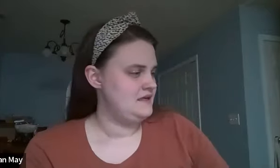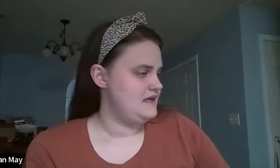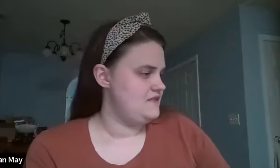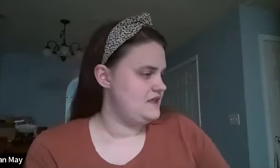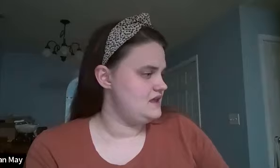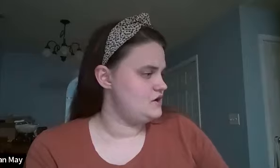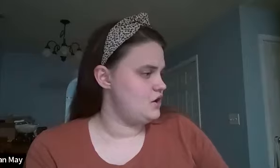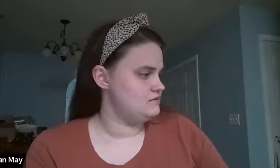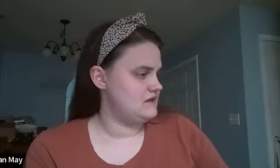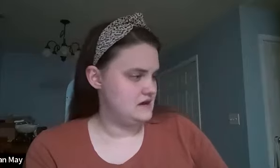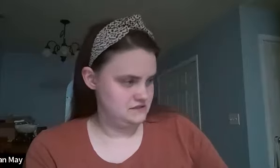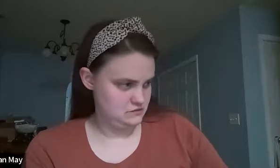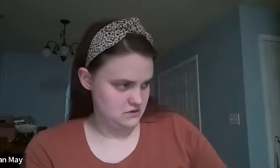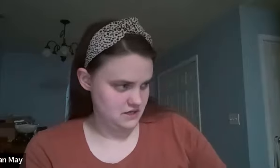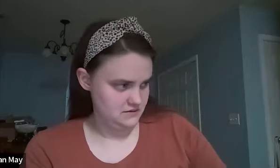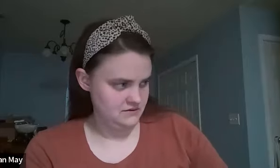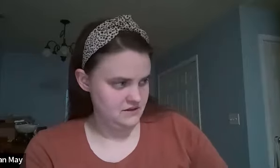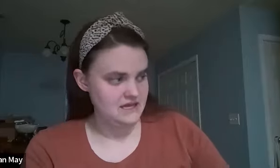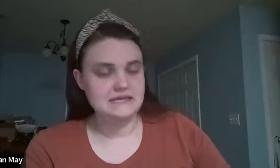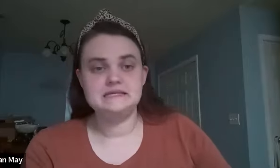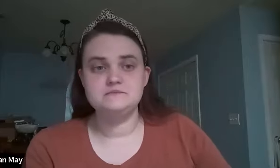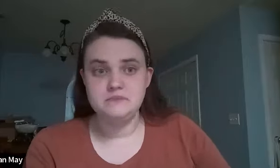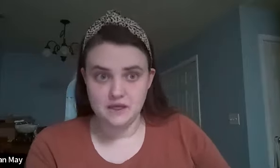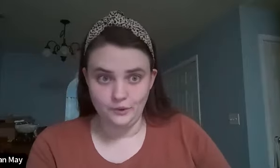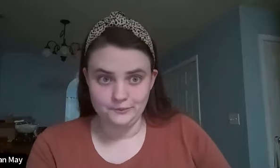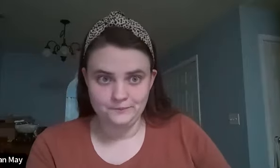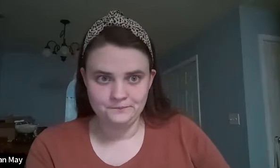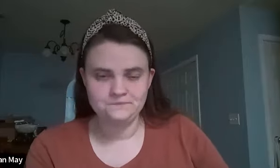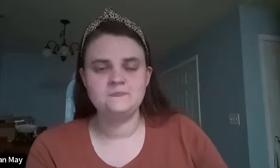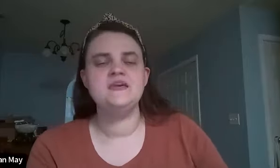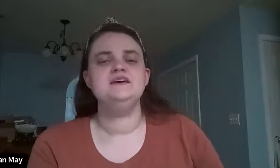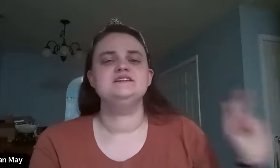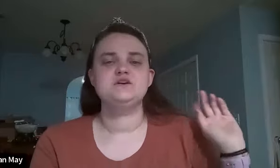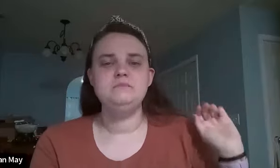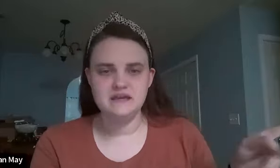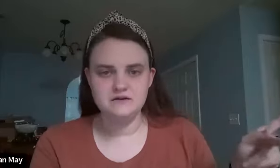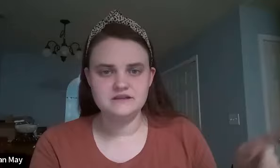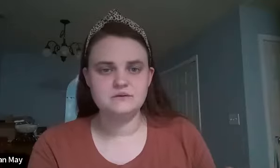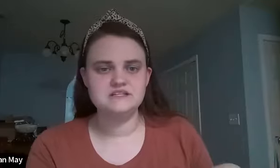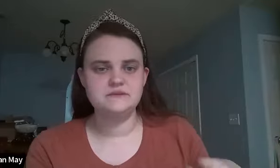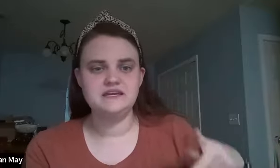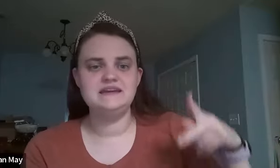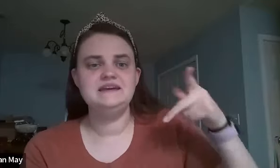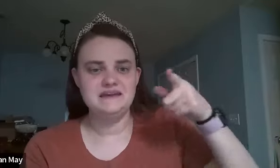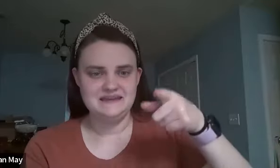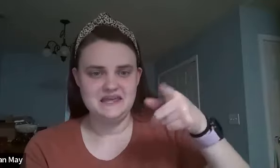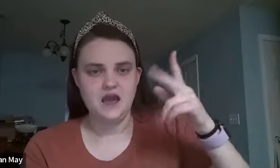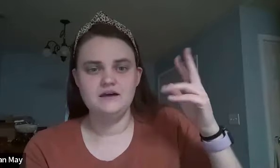And then our last one is pickle. So pickle is going to be,